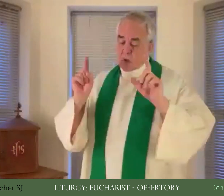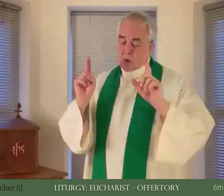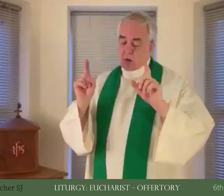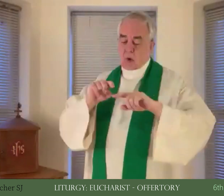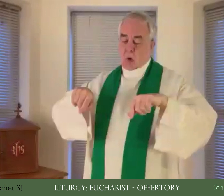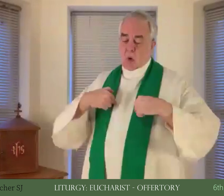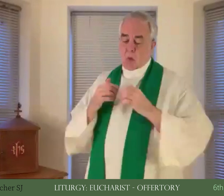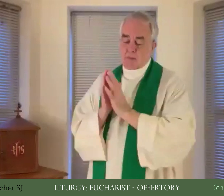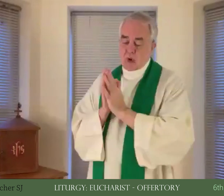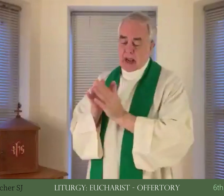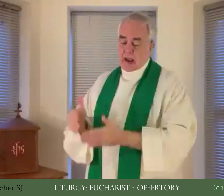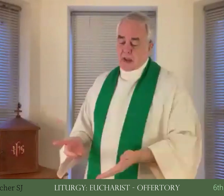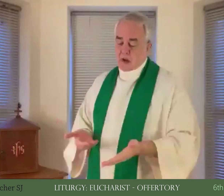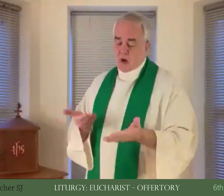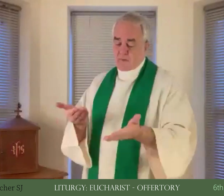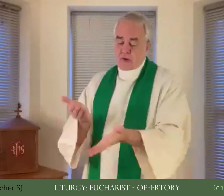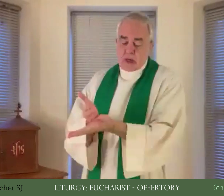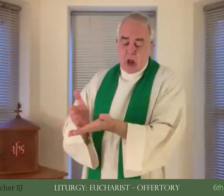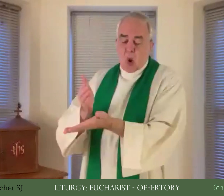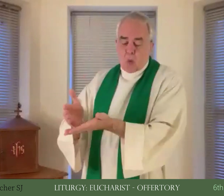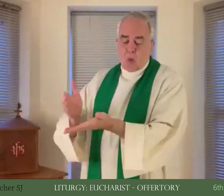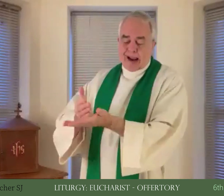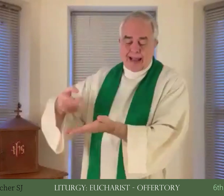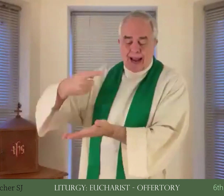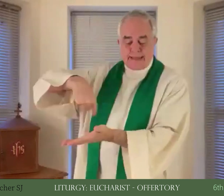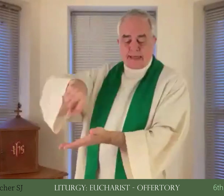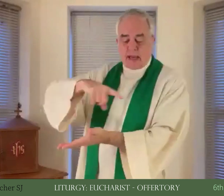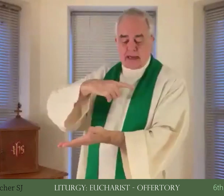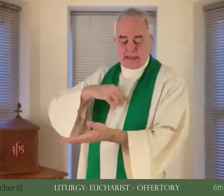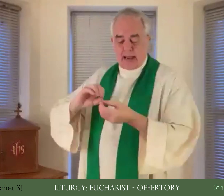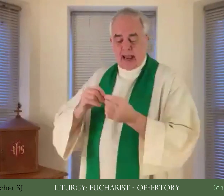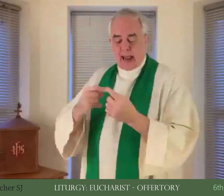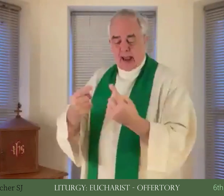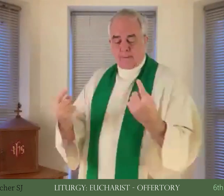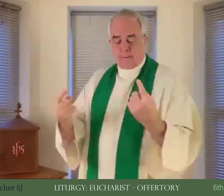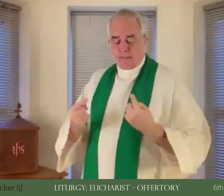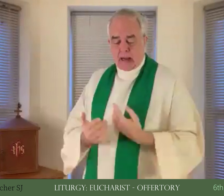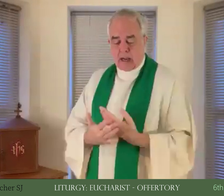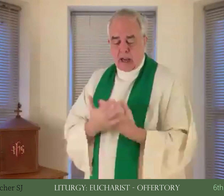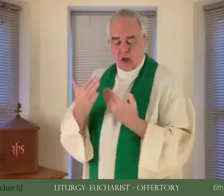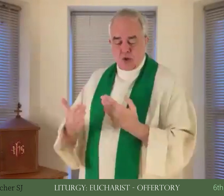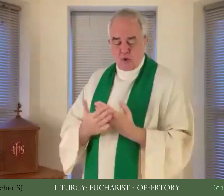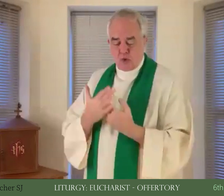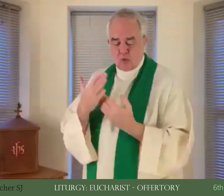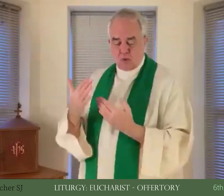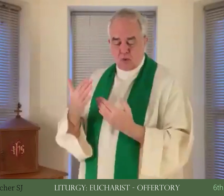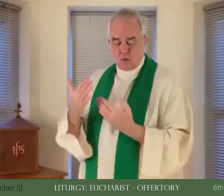Lord, we pray that offering will cleanse us, make it new. For